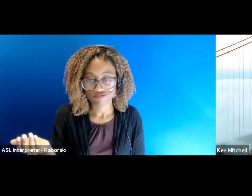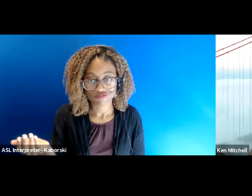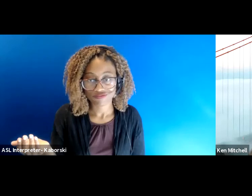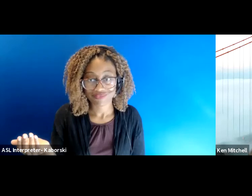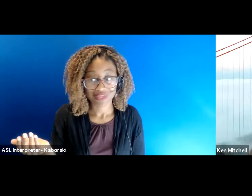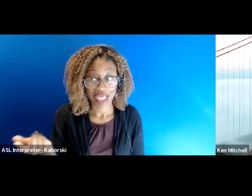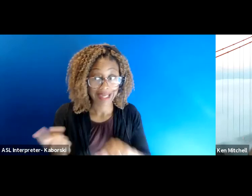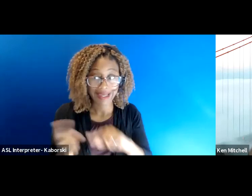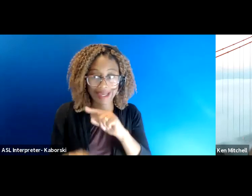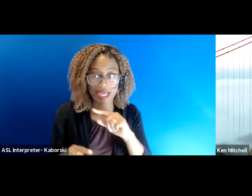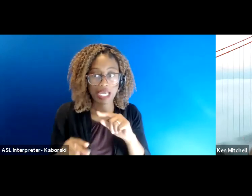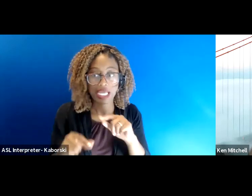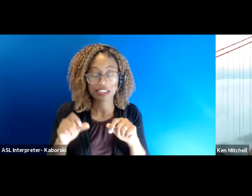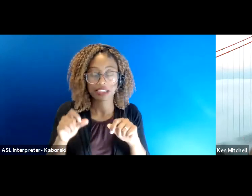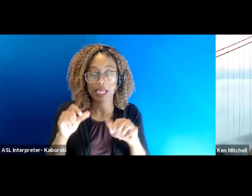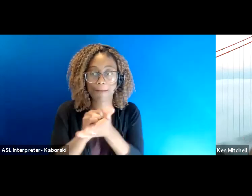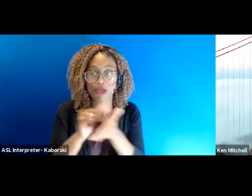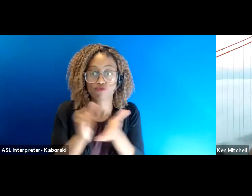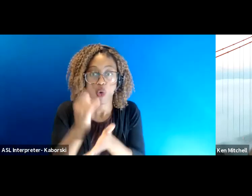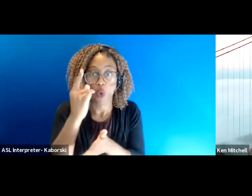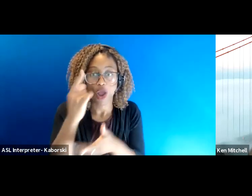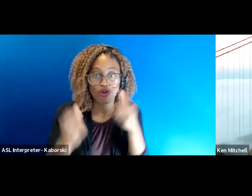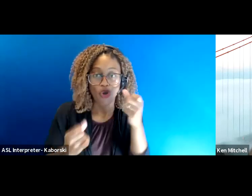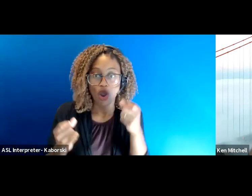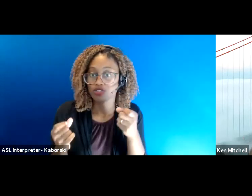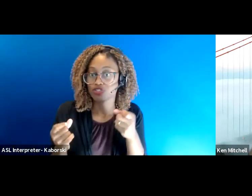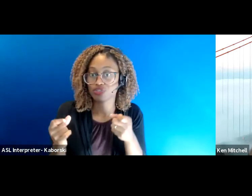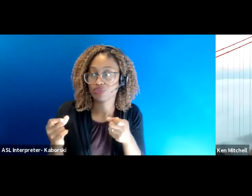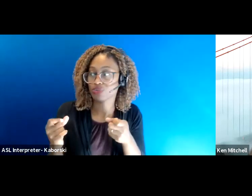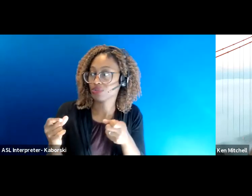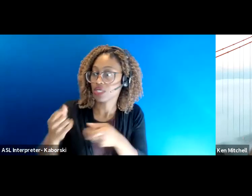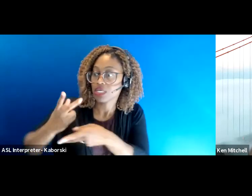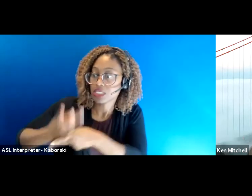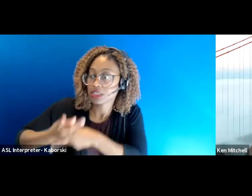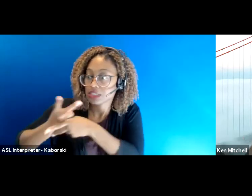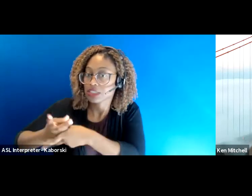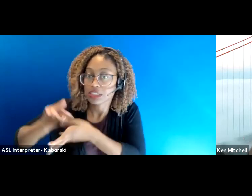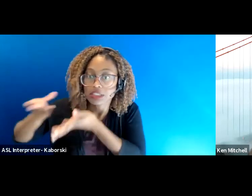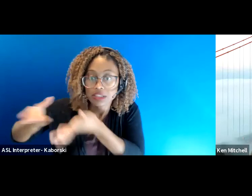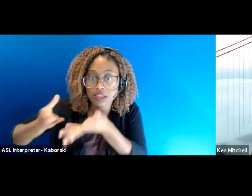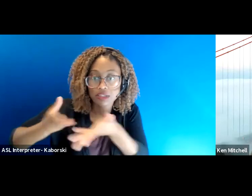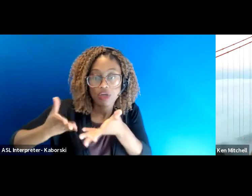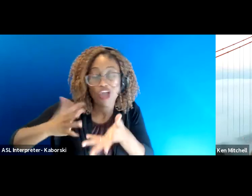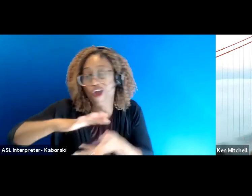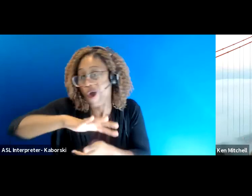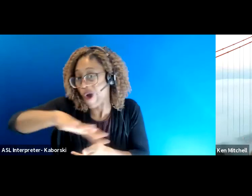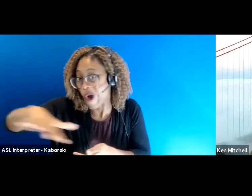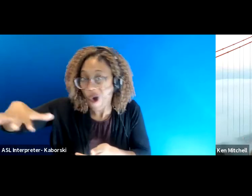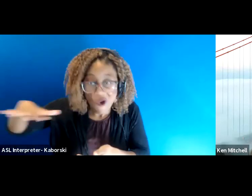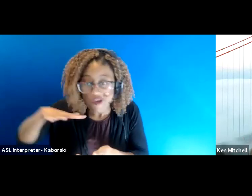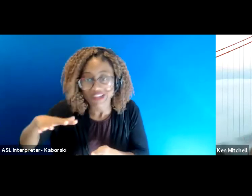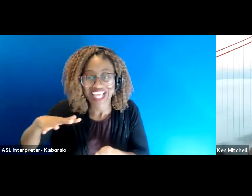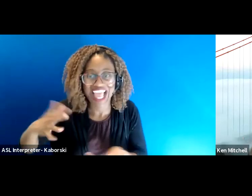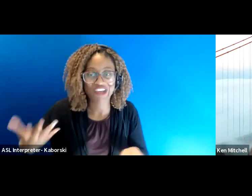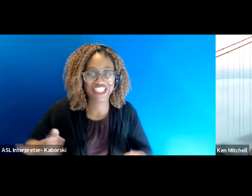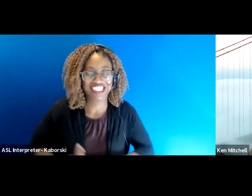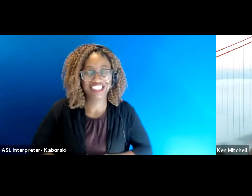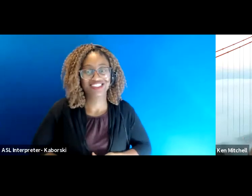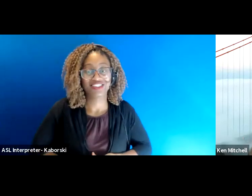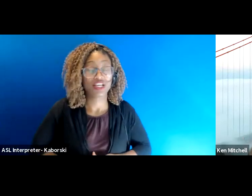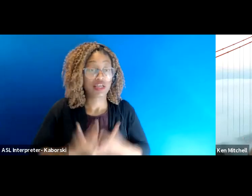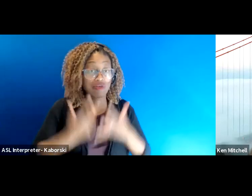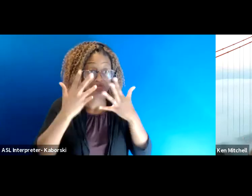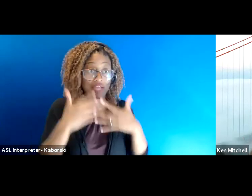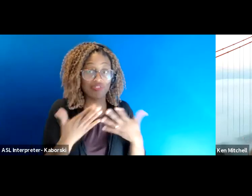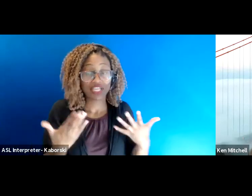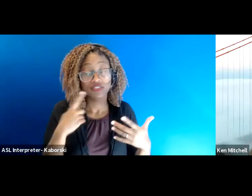a county for that short of time. And the sad part is that this building serves